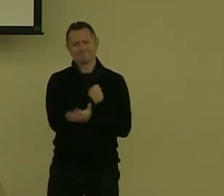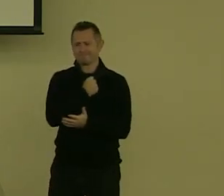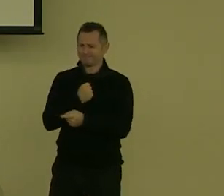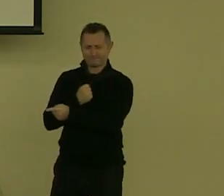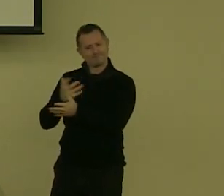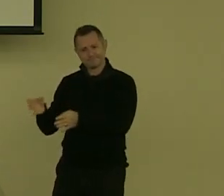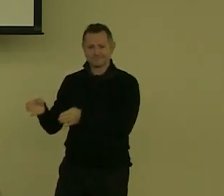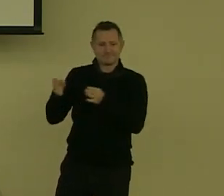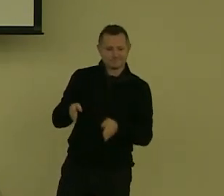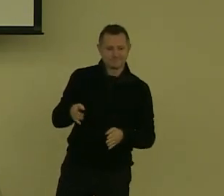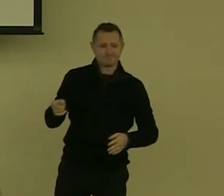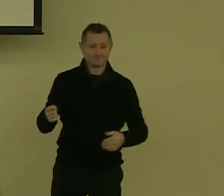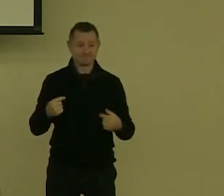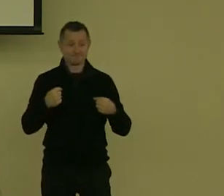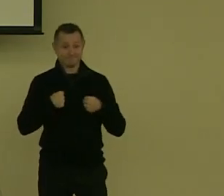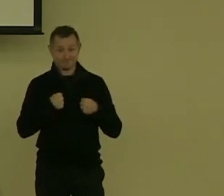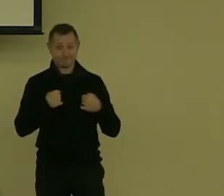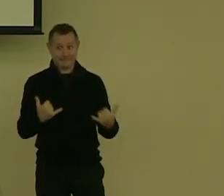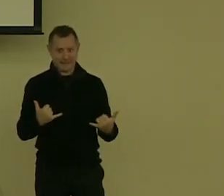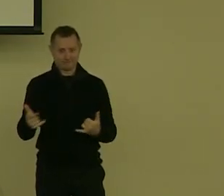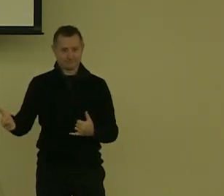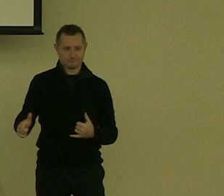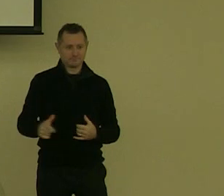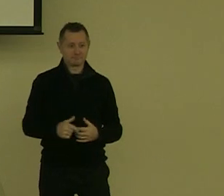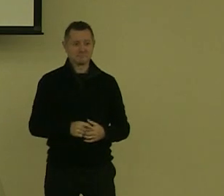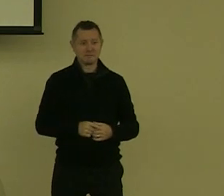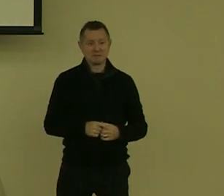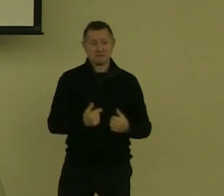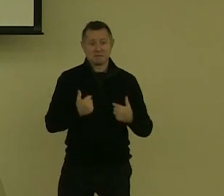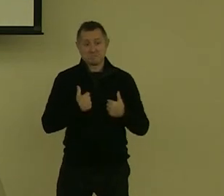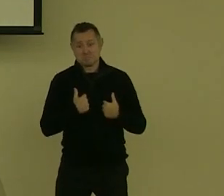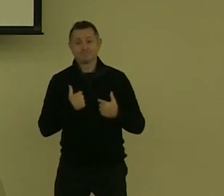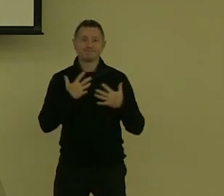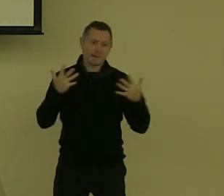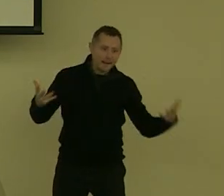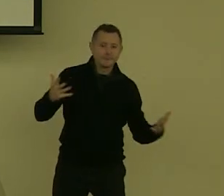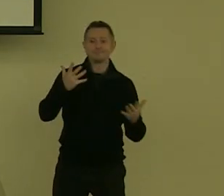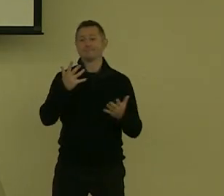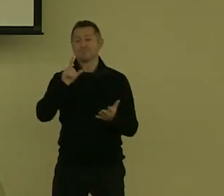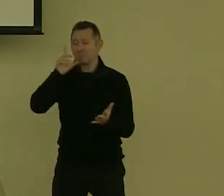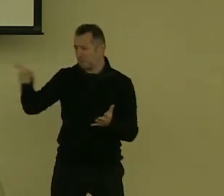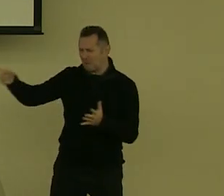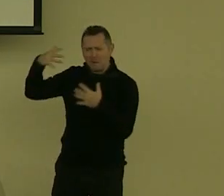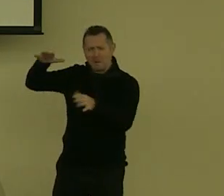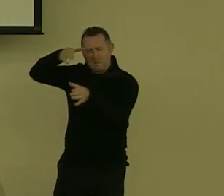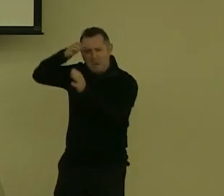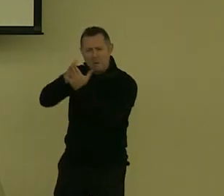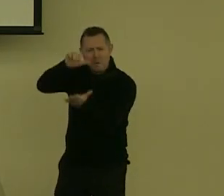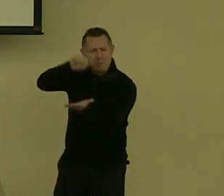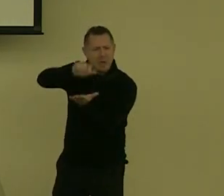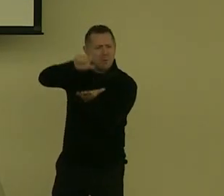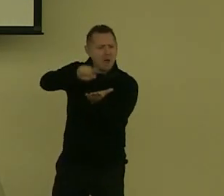I don't have any academic books published yet. I do have one that I've been working on slowly. I've spent a lot of